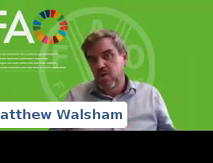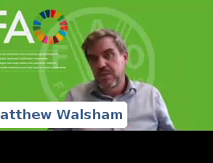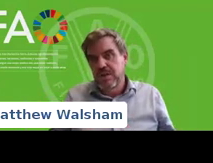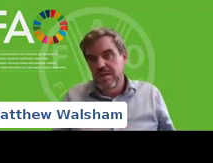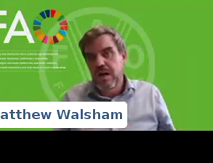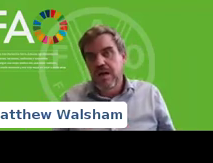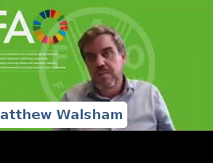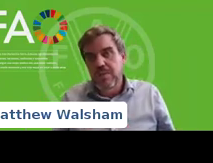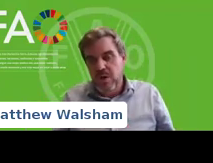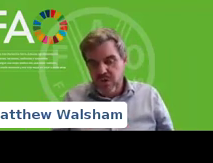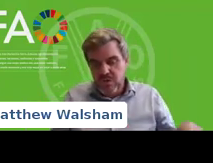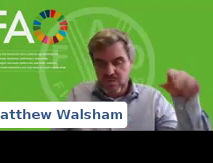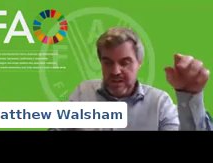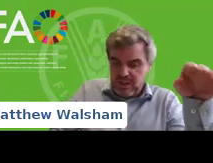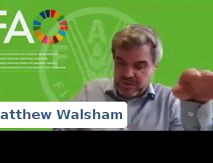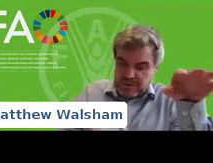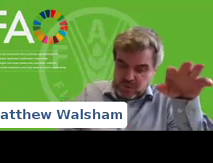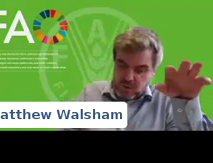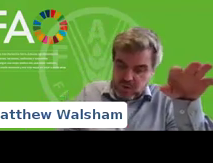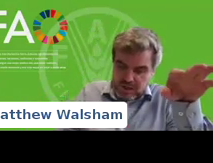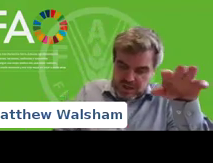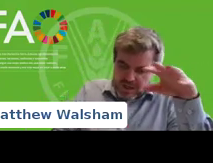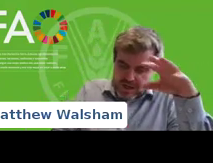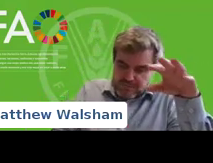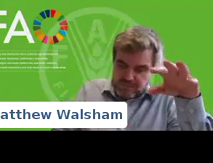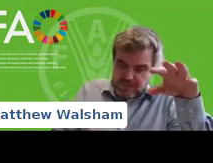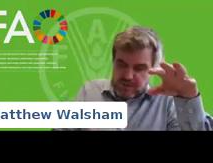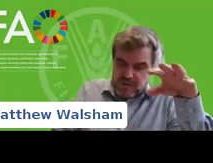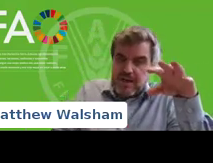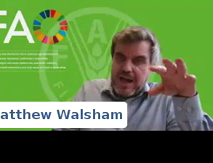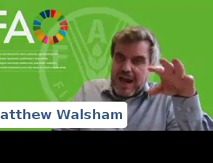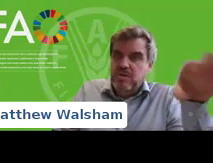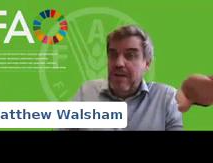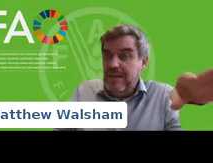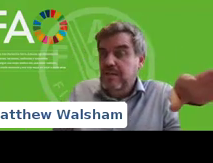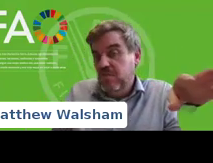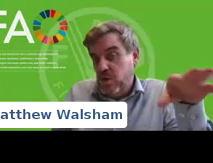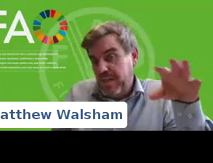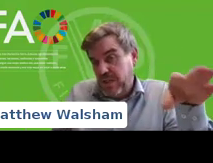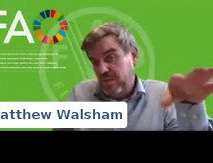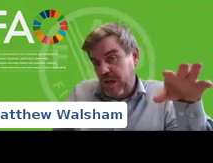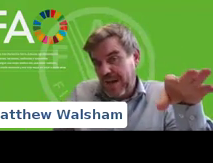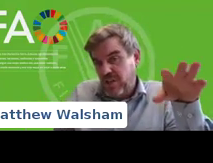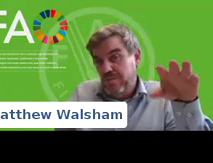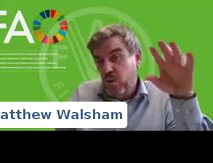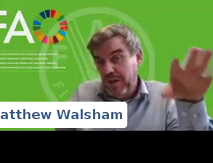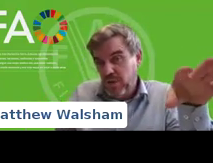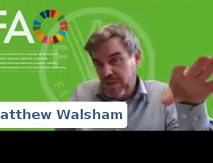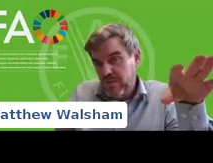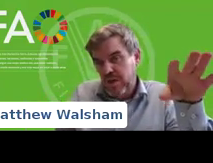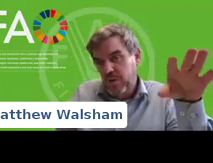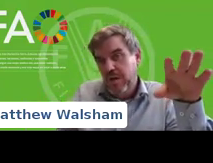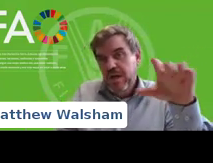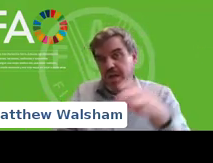We at FAO put in a proposal really to explore how to make social protection for climate action